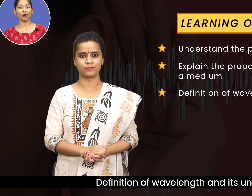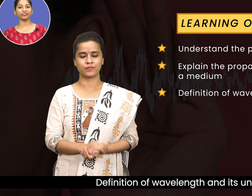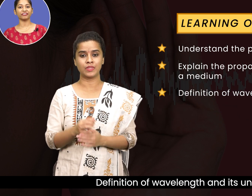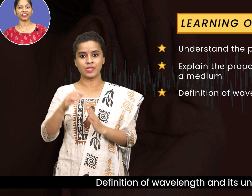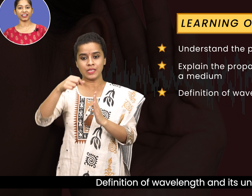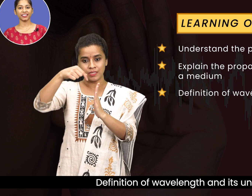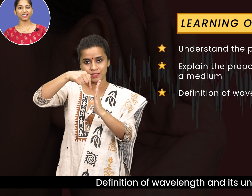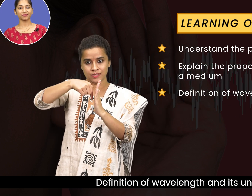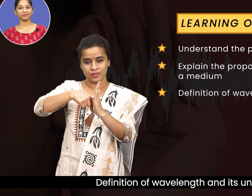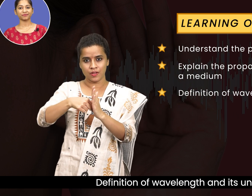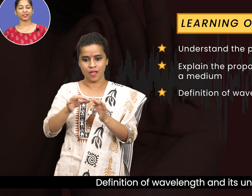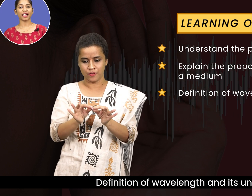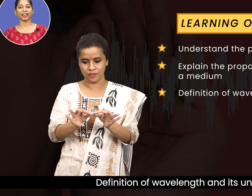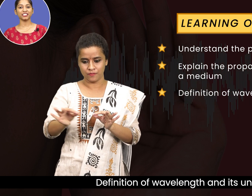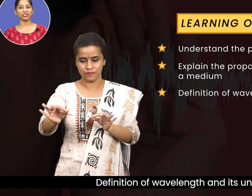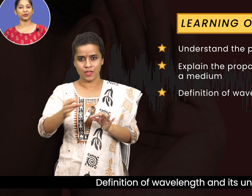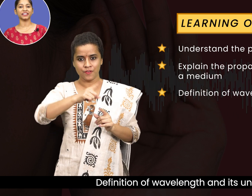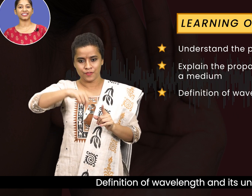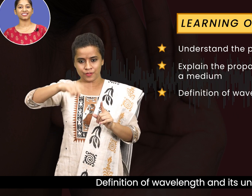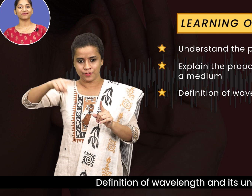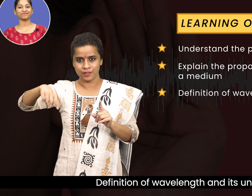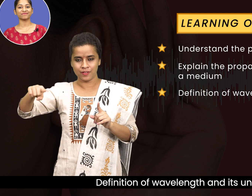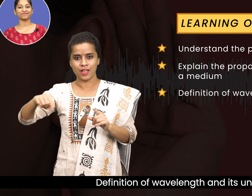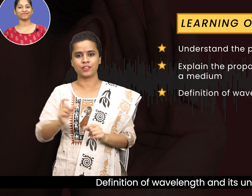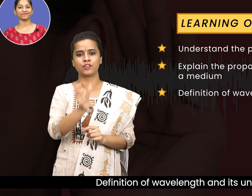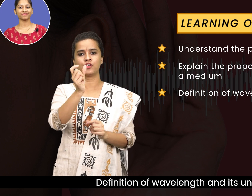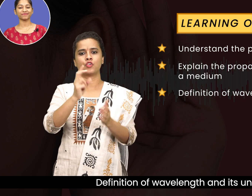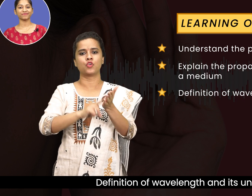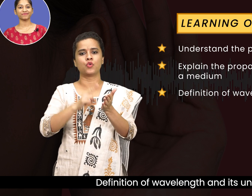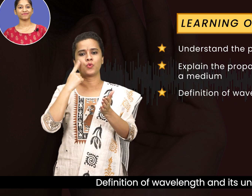definition of wavelength and its unit,